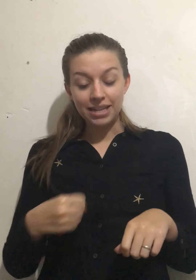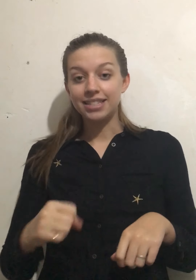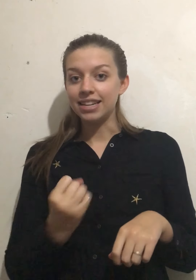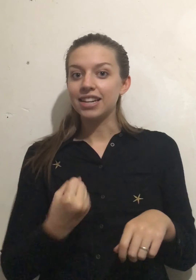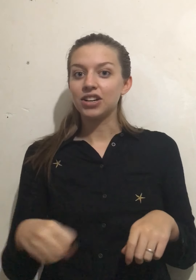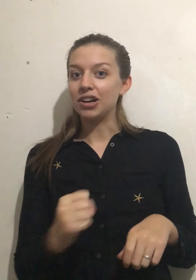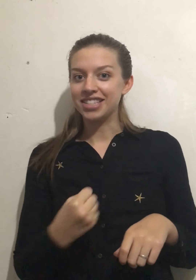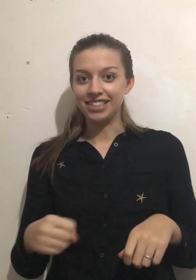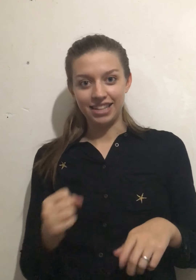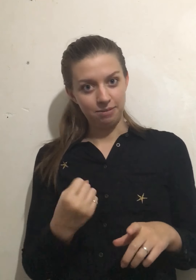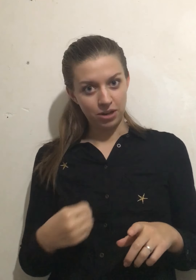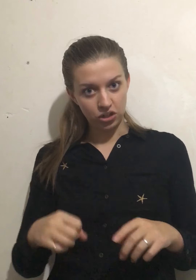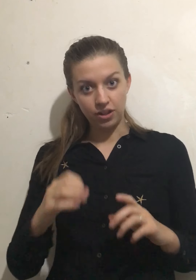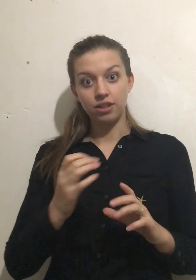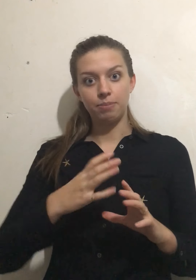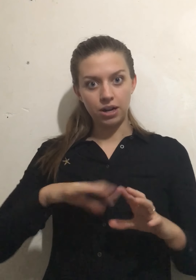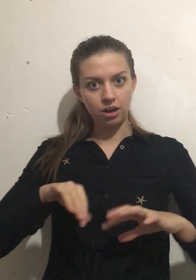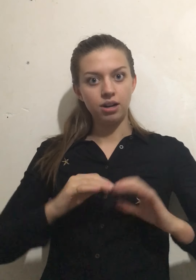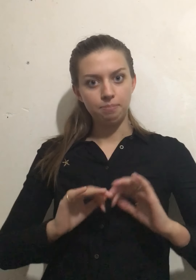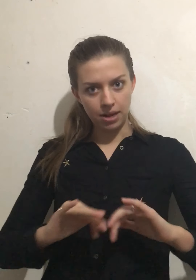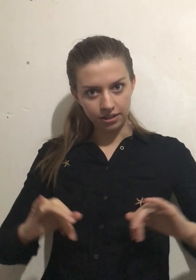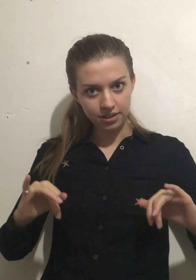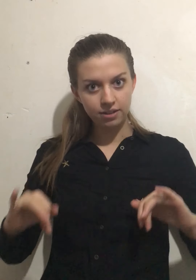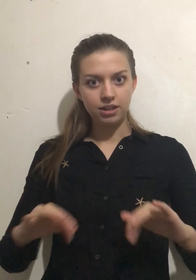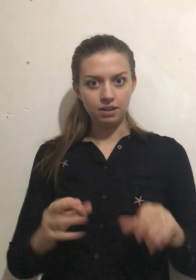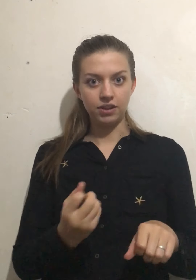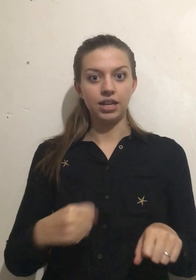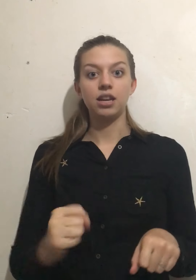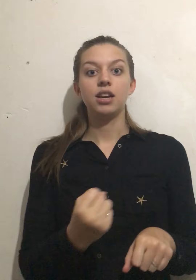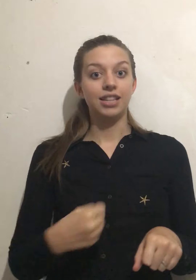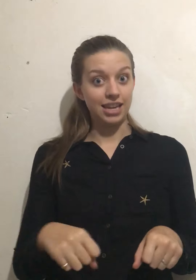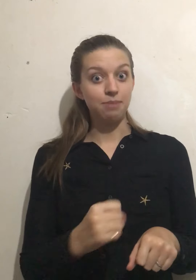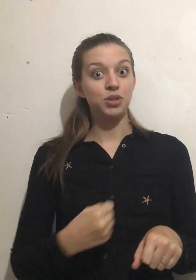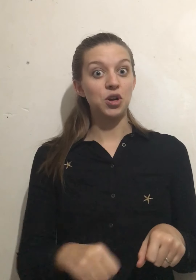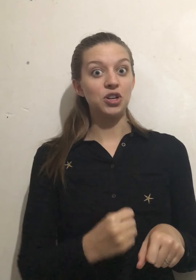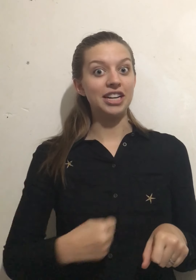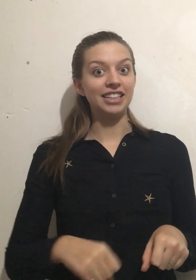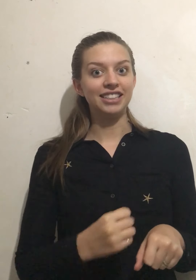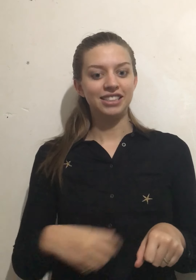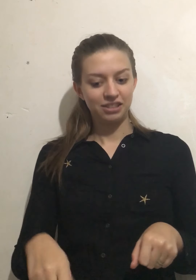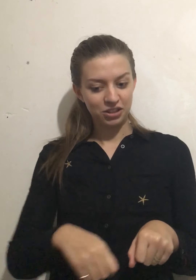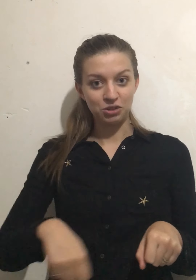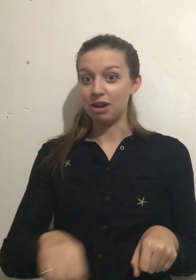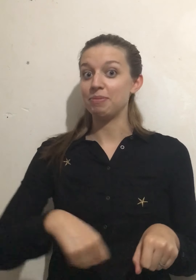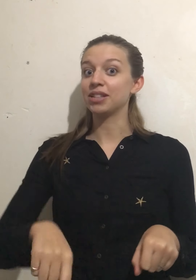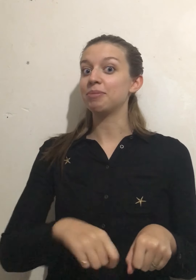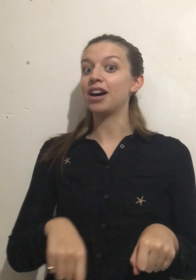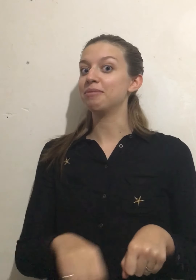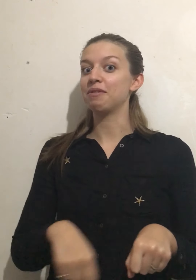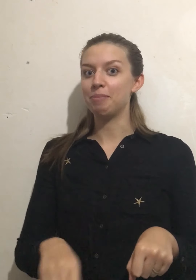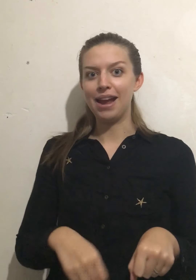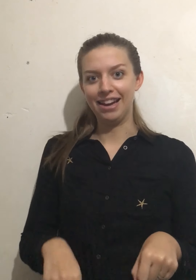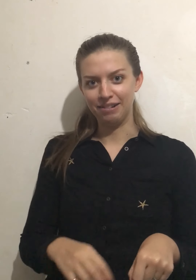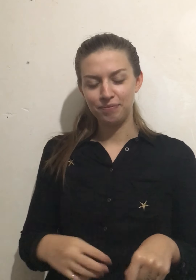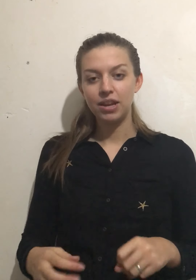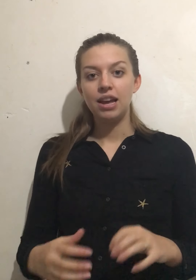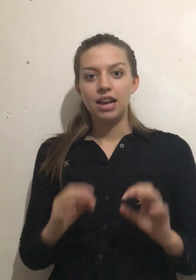it constantly. Make sure that the butter melts evenly. Keep stirring, scraping the bottom of the pan.